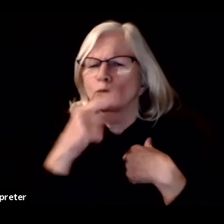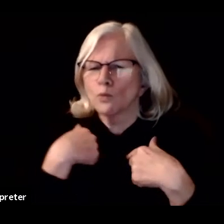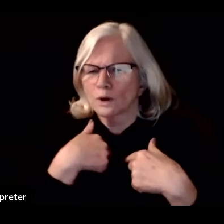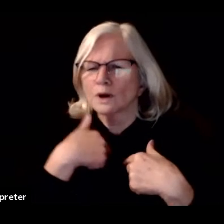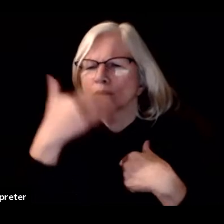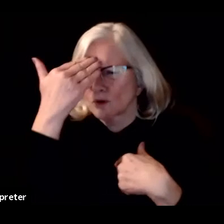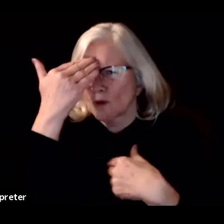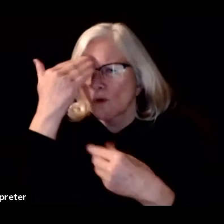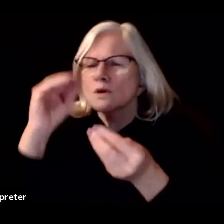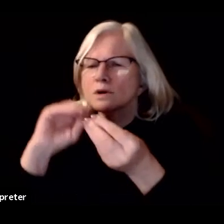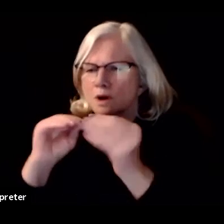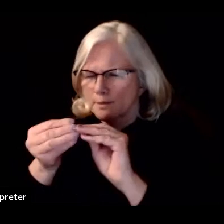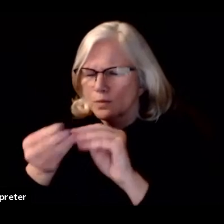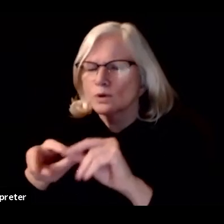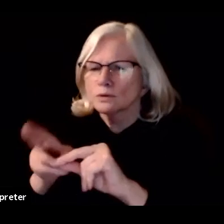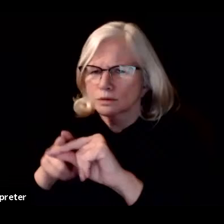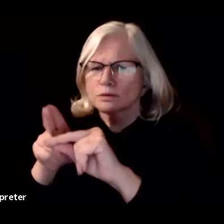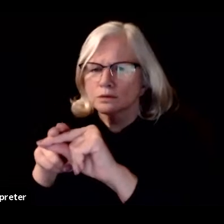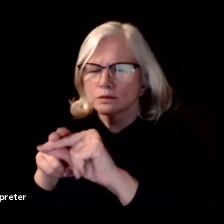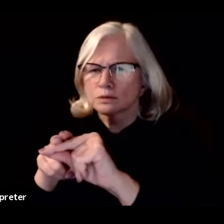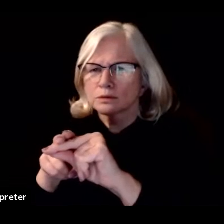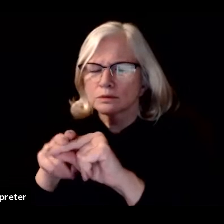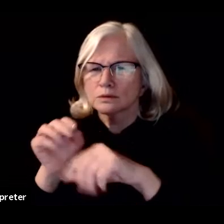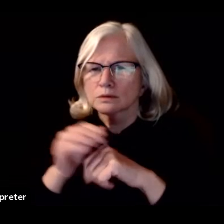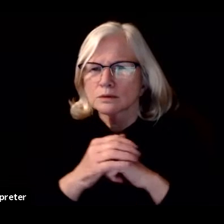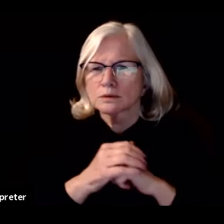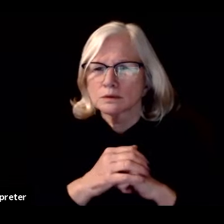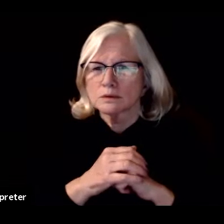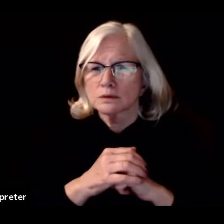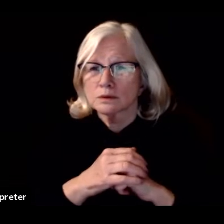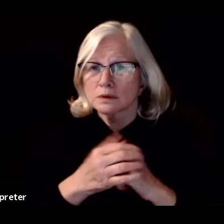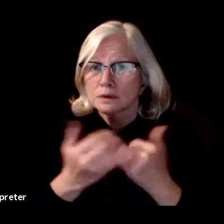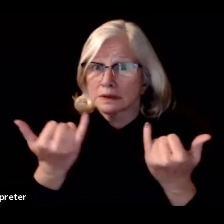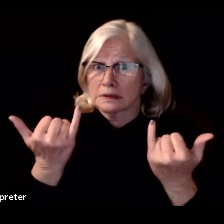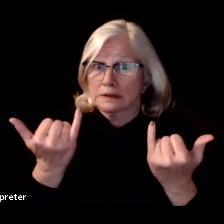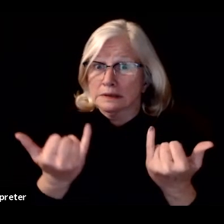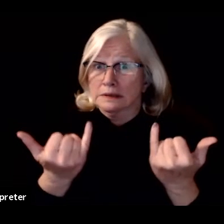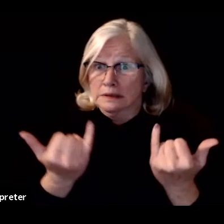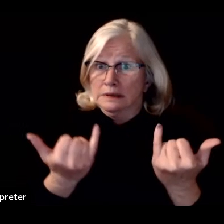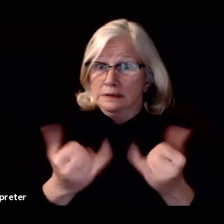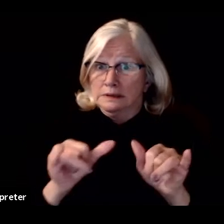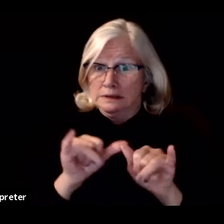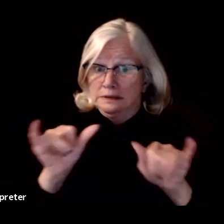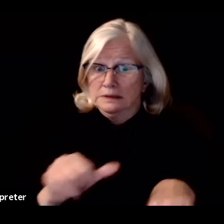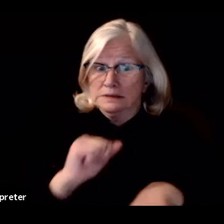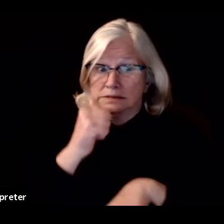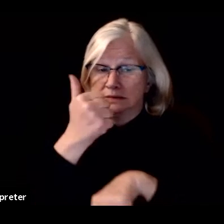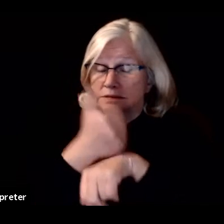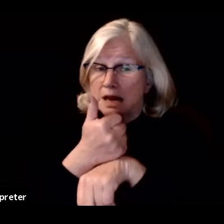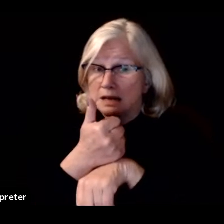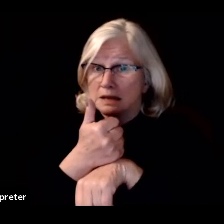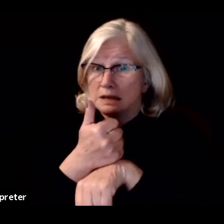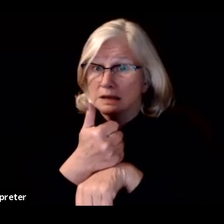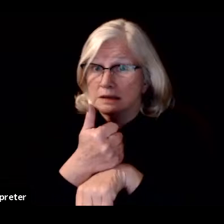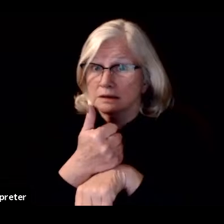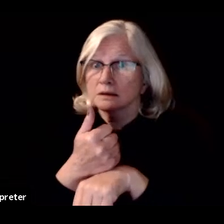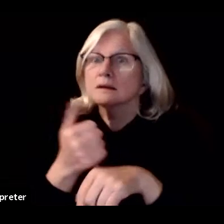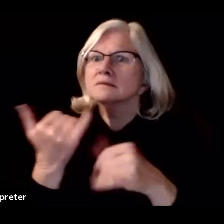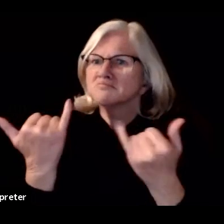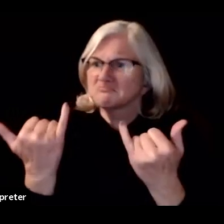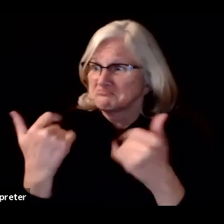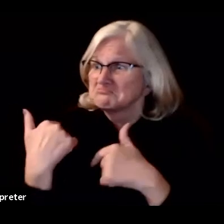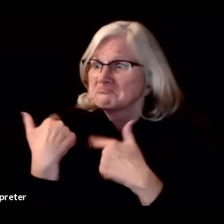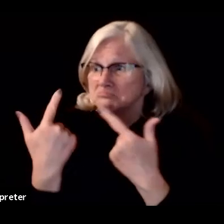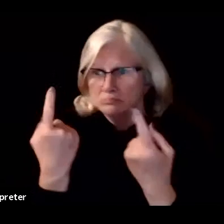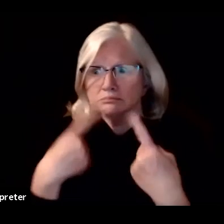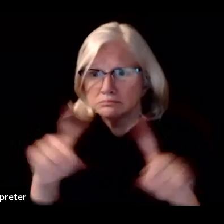so far the systems that are in place have been working in a pretty commendable way. And